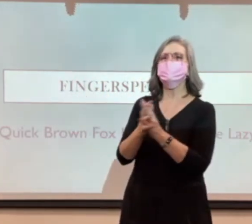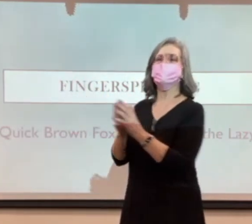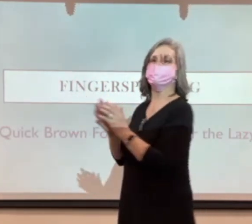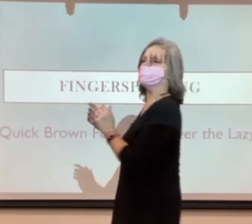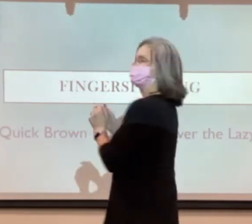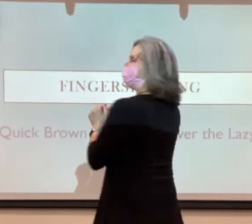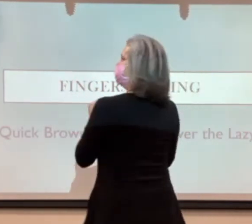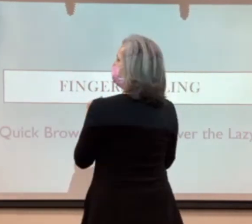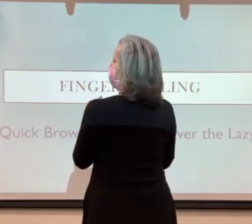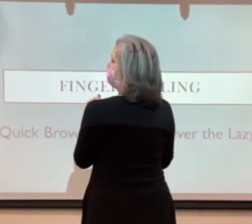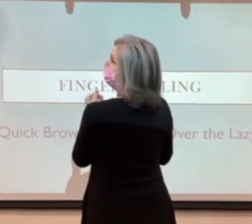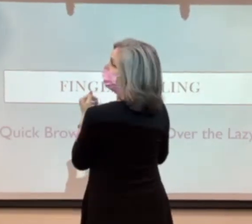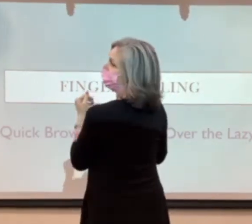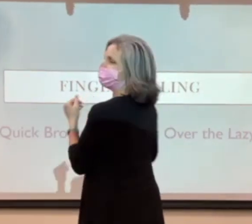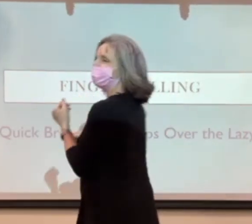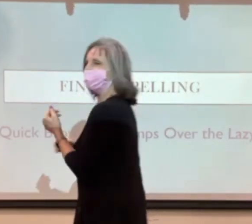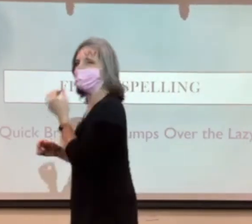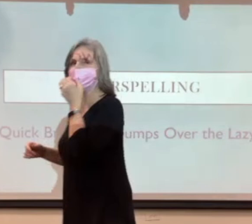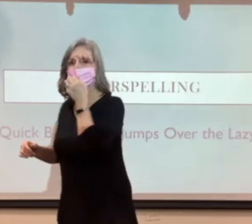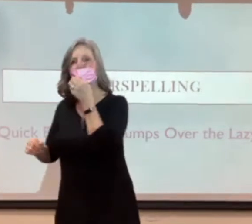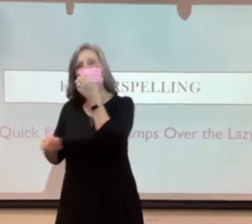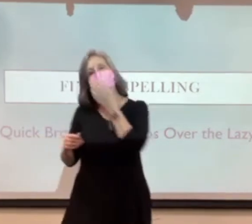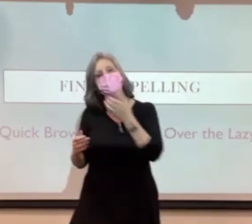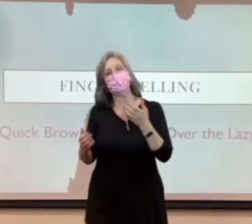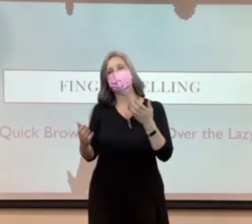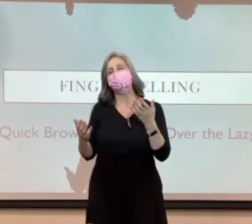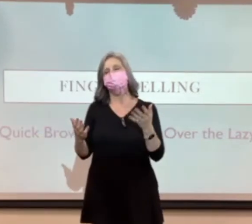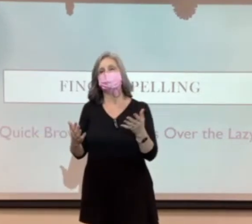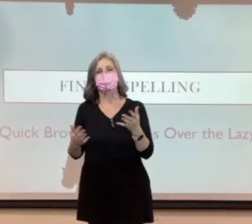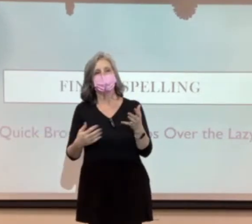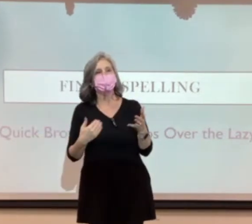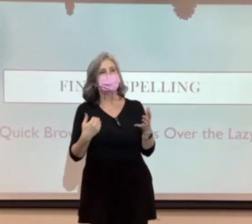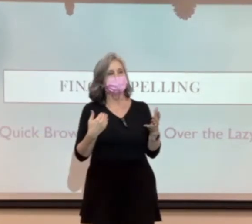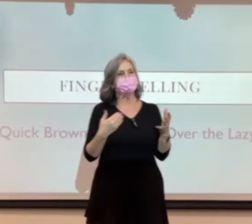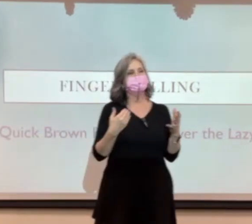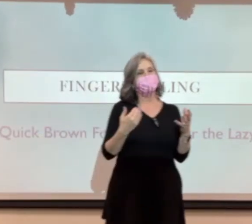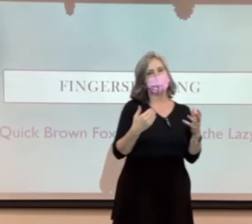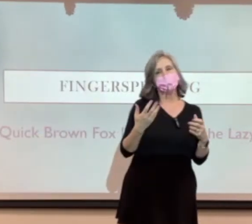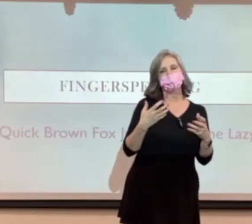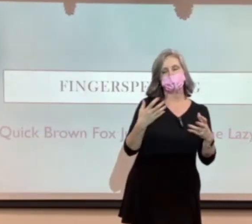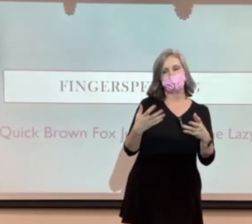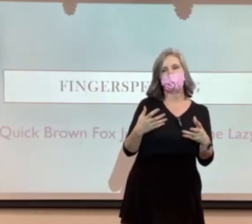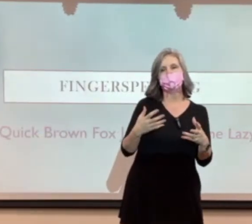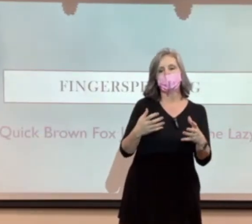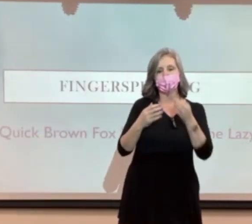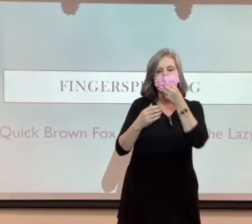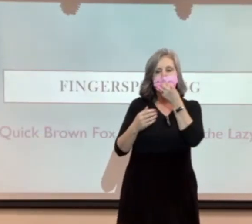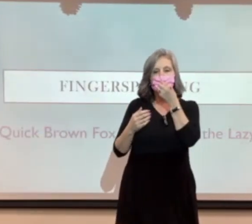you guys have to sit back to back and just scream into the good ear. But again, I mean, I think we have to get to the point where